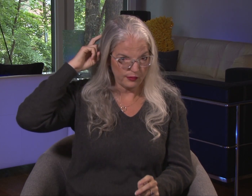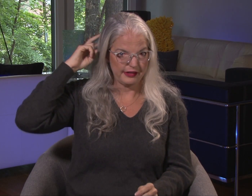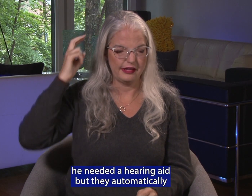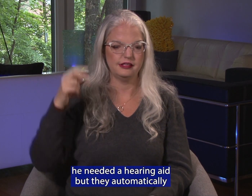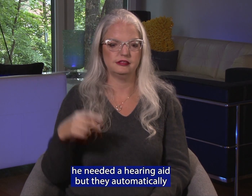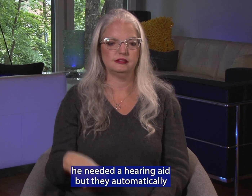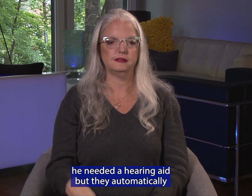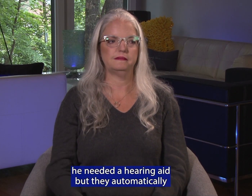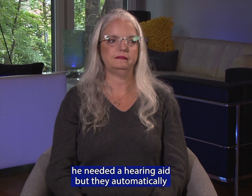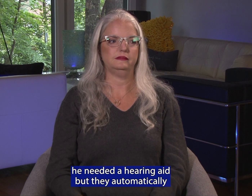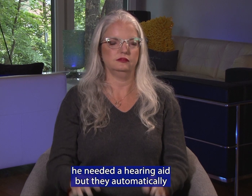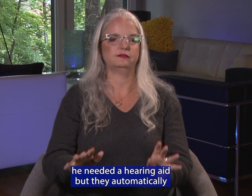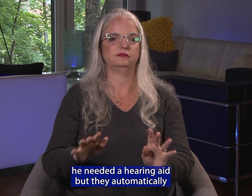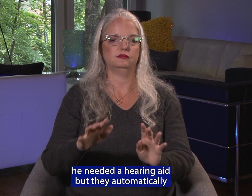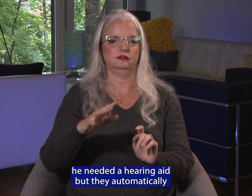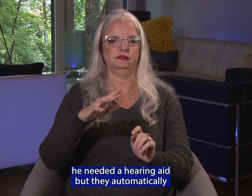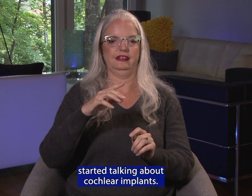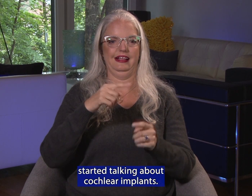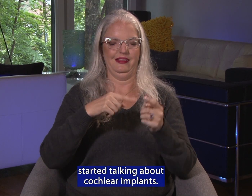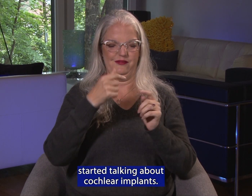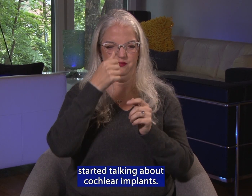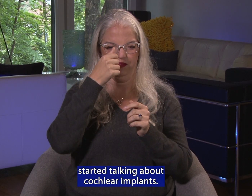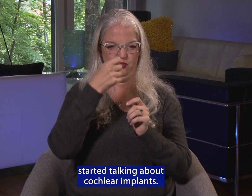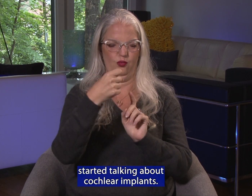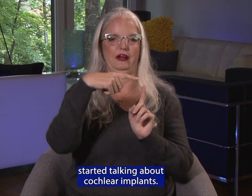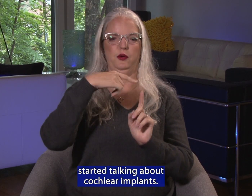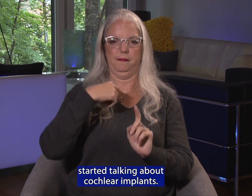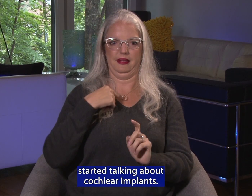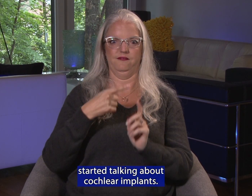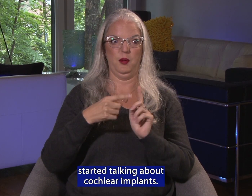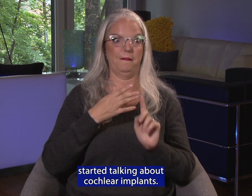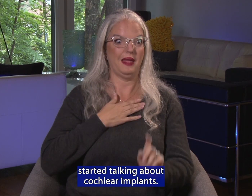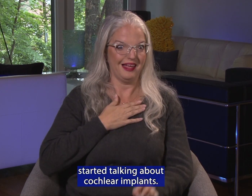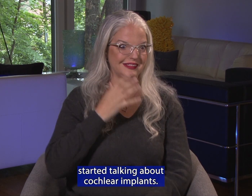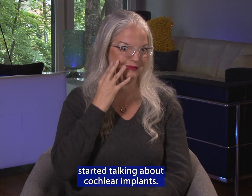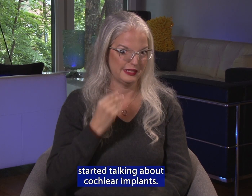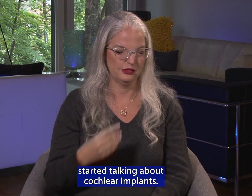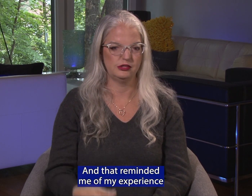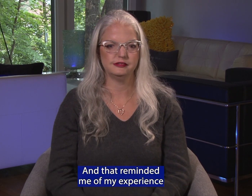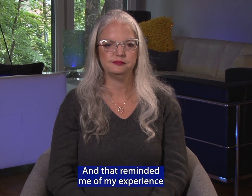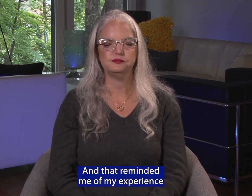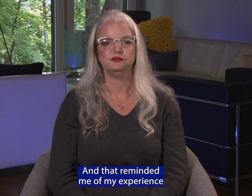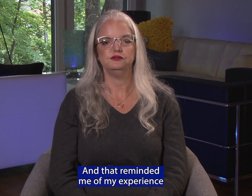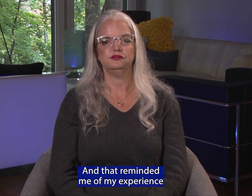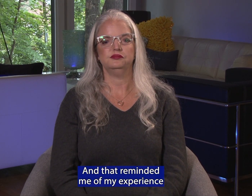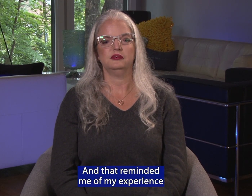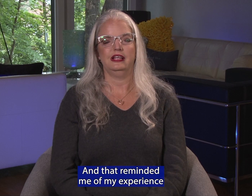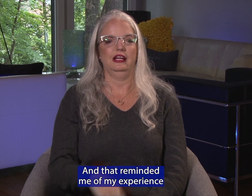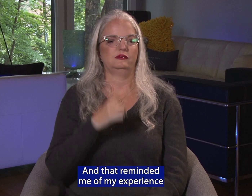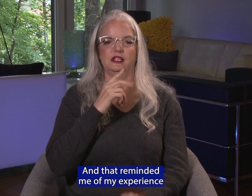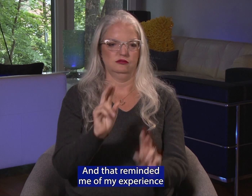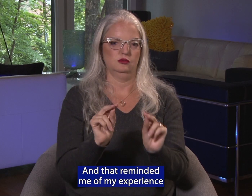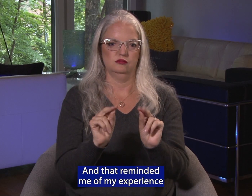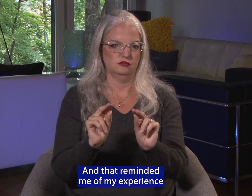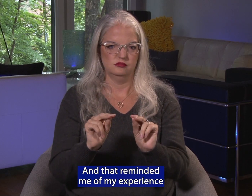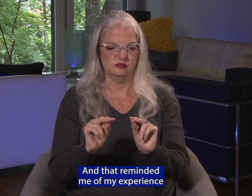he needed a hearing aid, but they automatically started talking about cochlear implants. And that reminded me of my